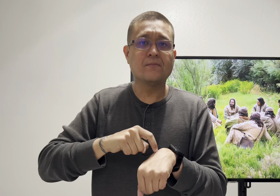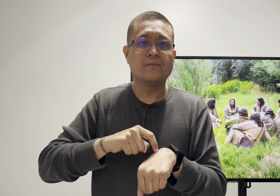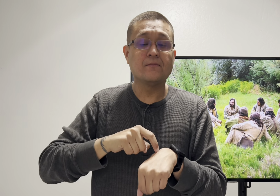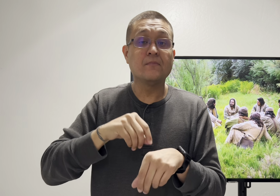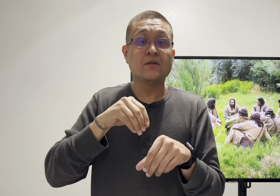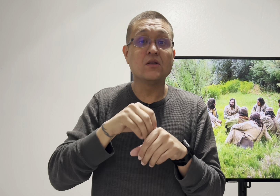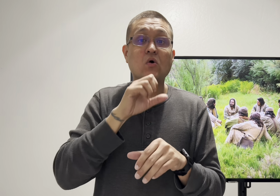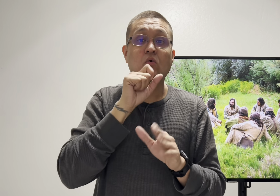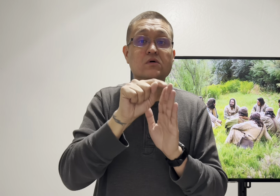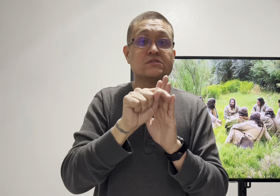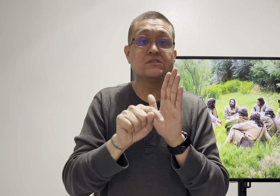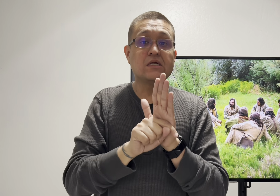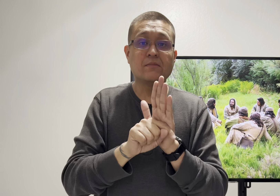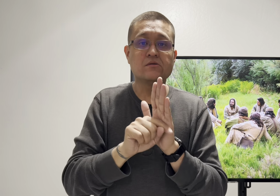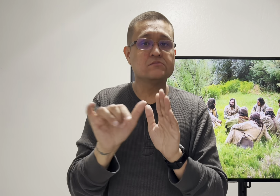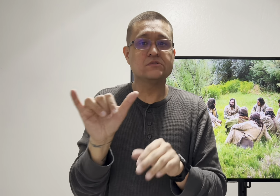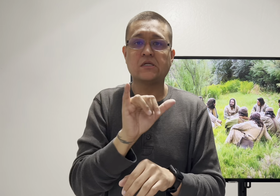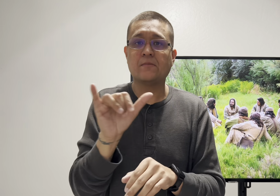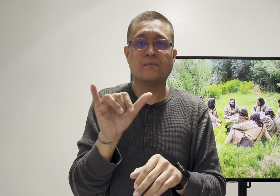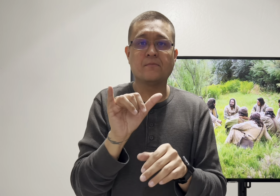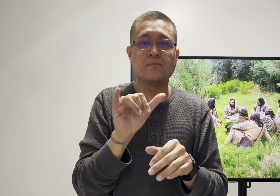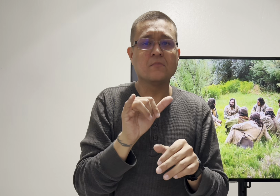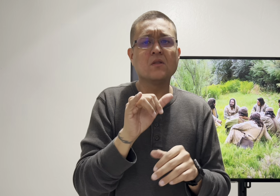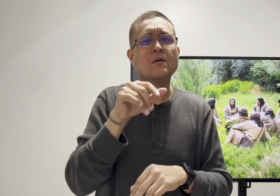Philip knows that we can't see God at any time.